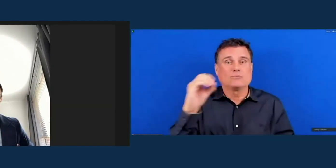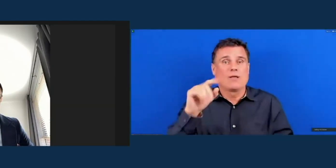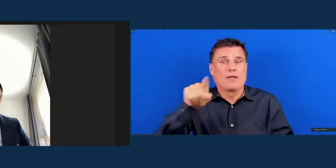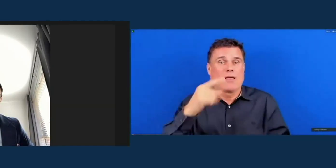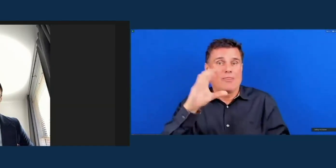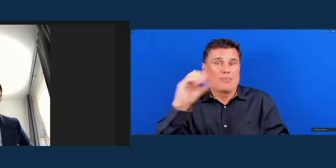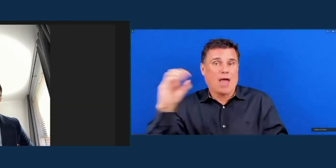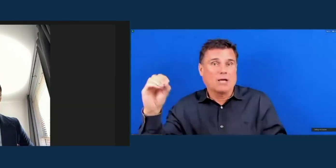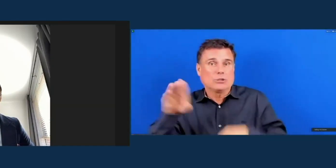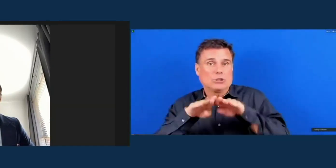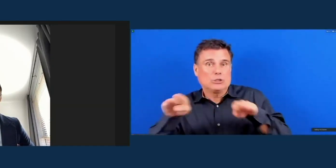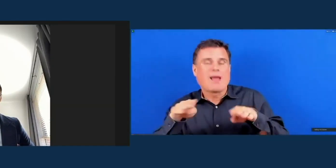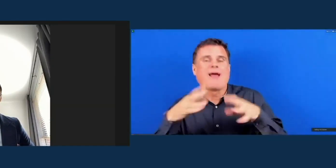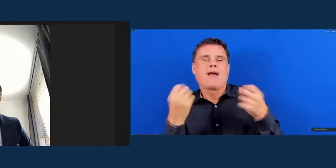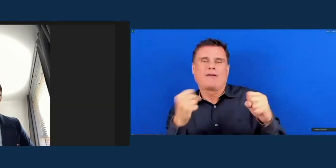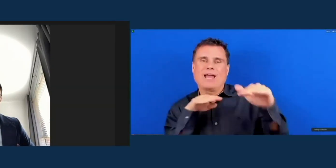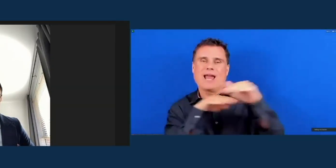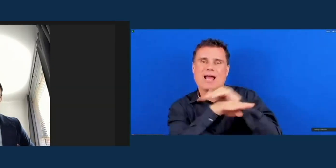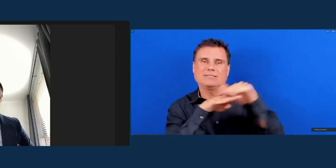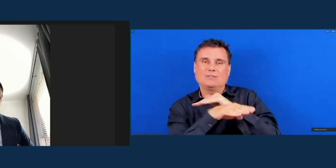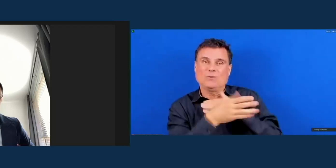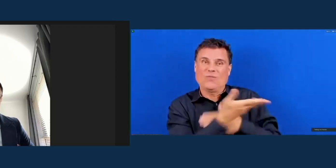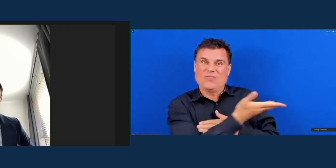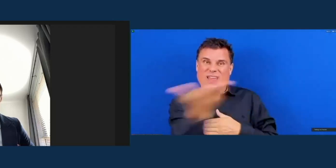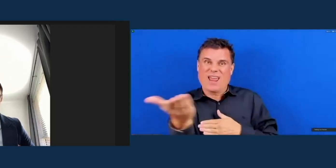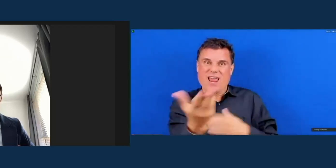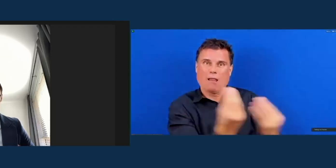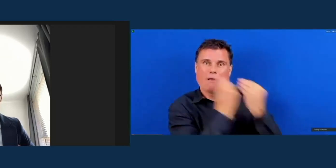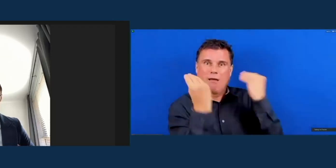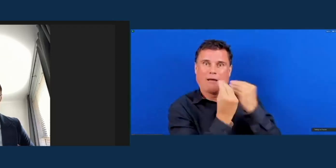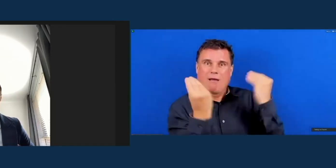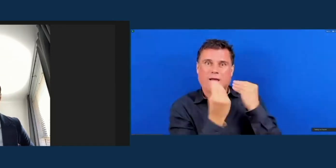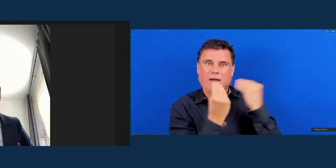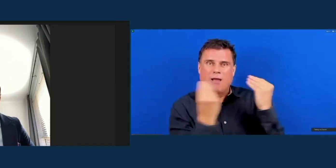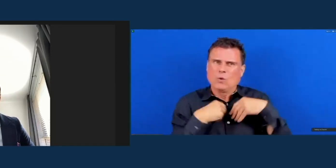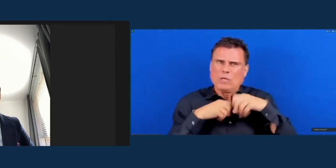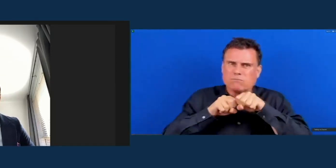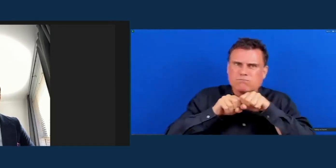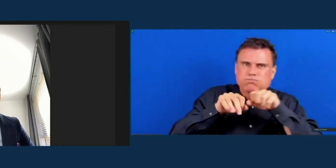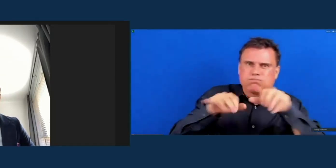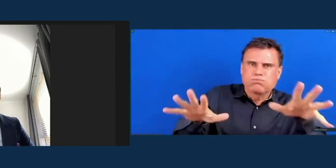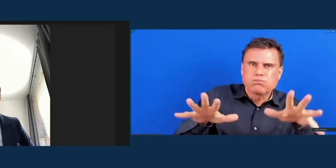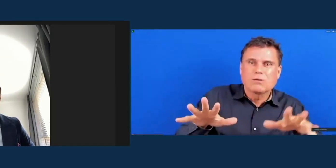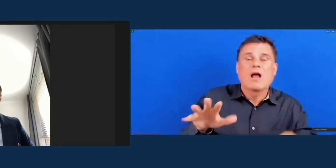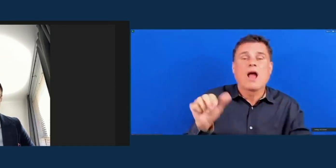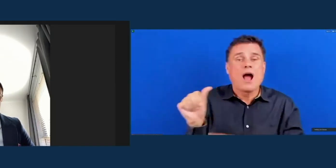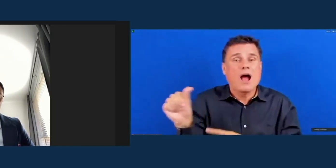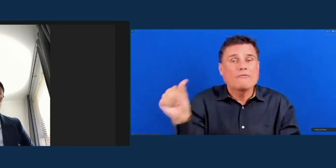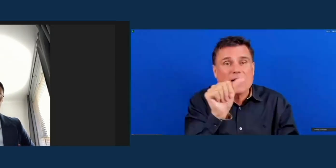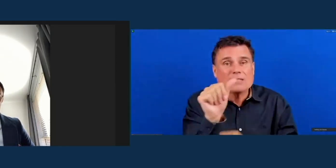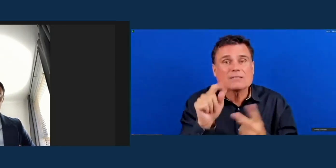and conflict-affected countries like Afghanistan and the Ukraine. Our Tech Prize,